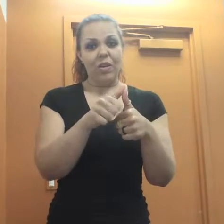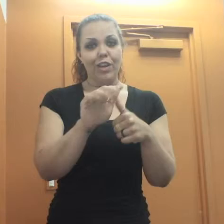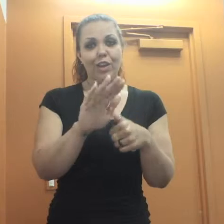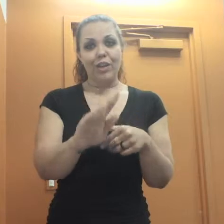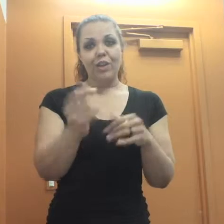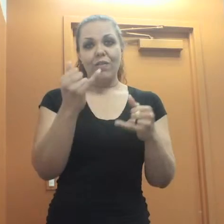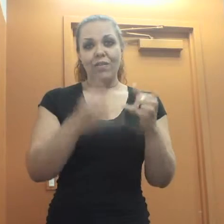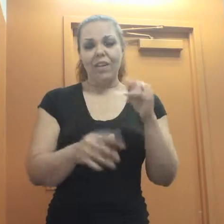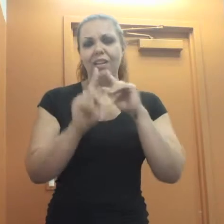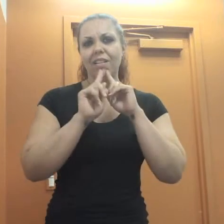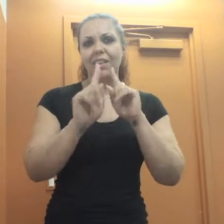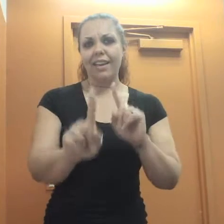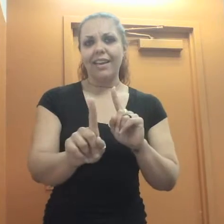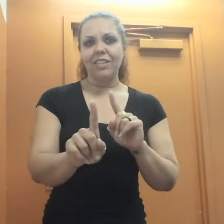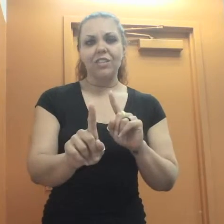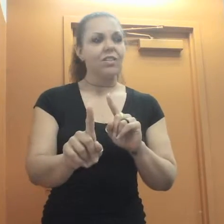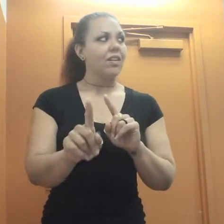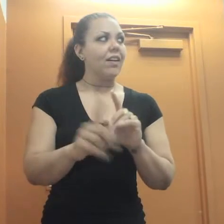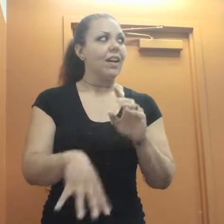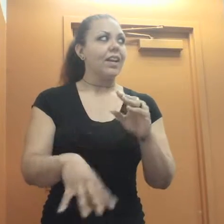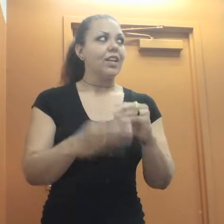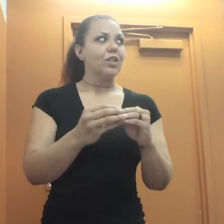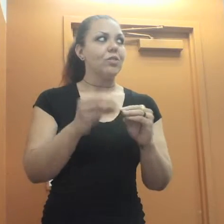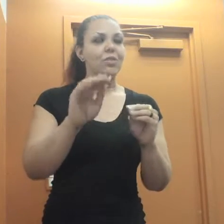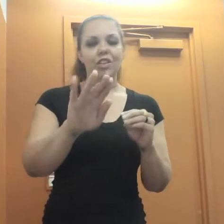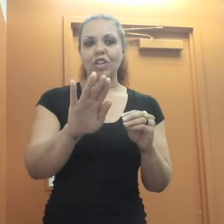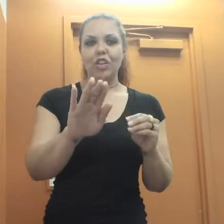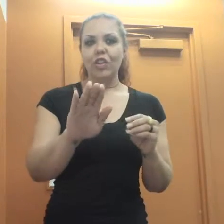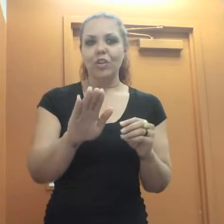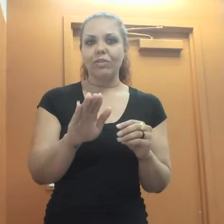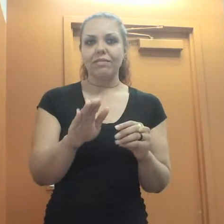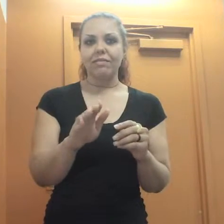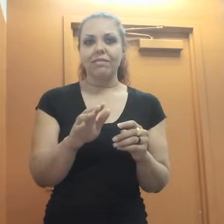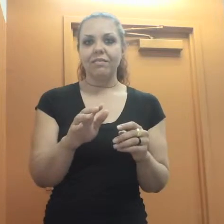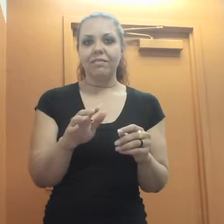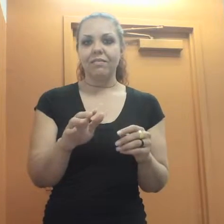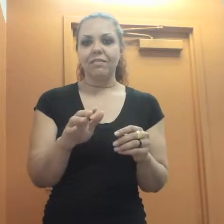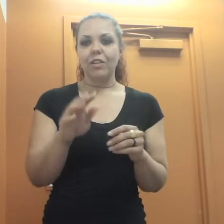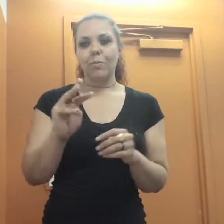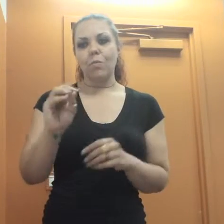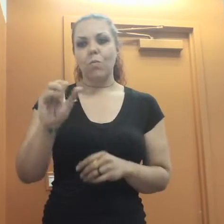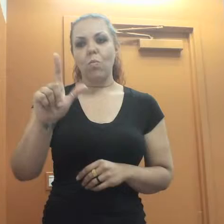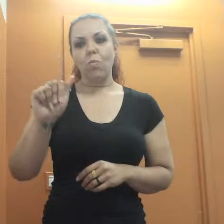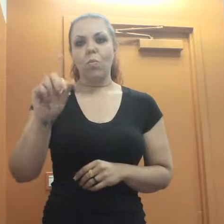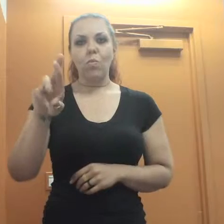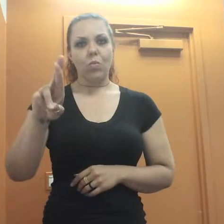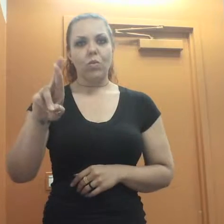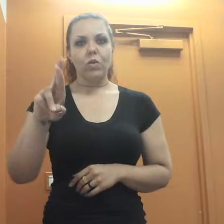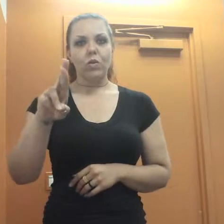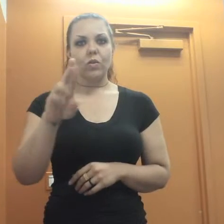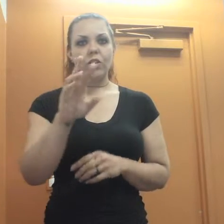The concentration of hydrogen isn't 0.42. It's 0.42